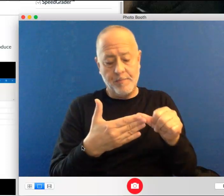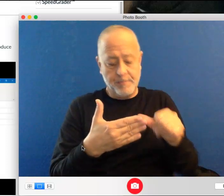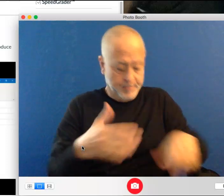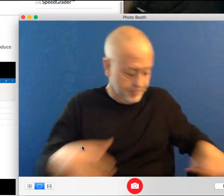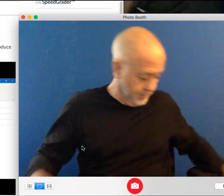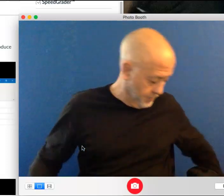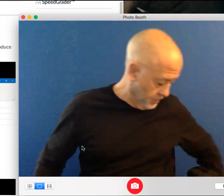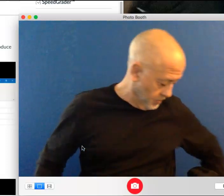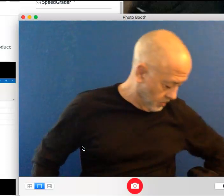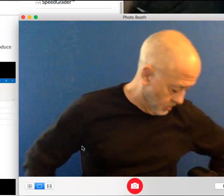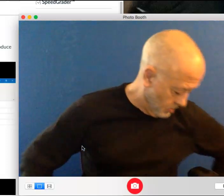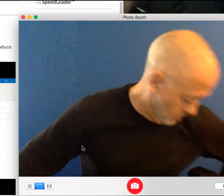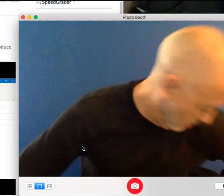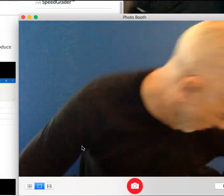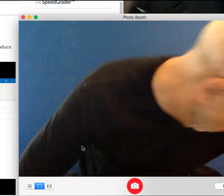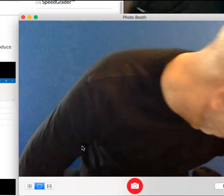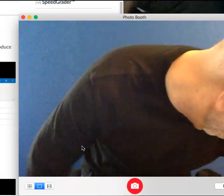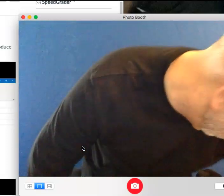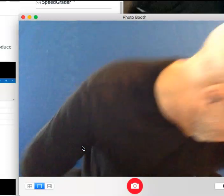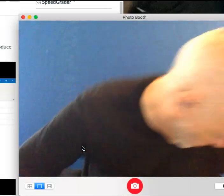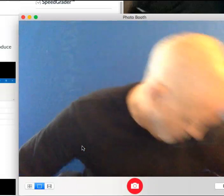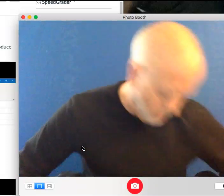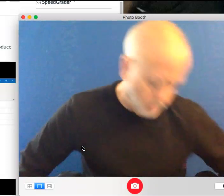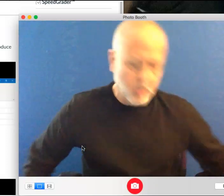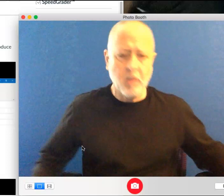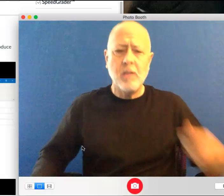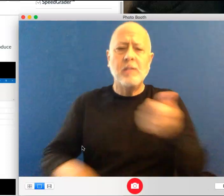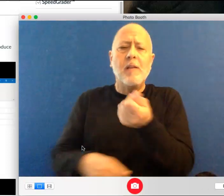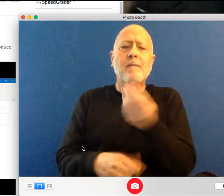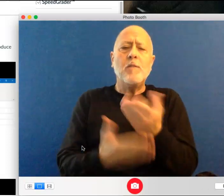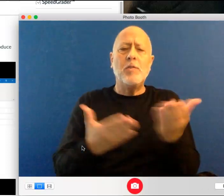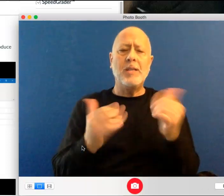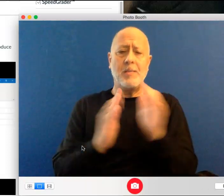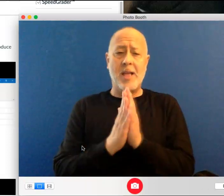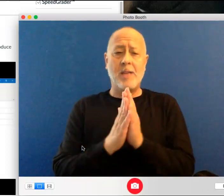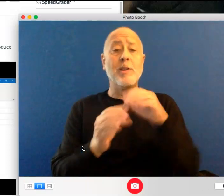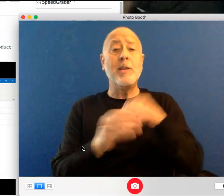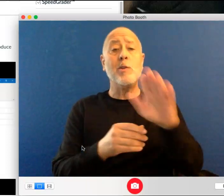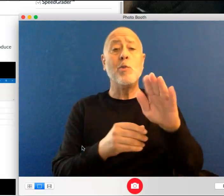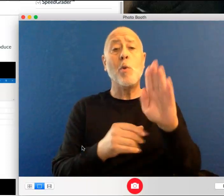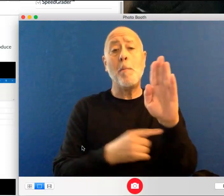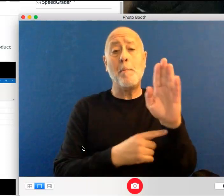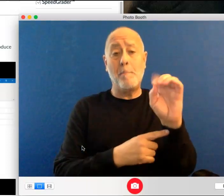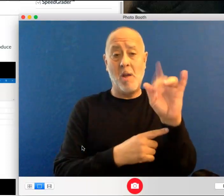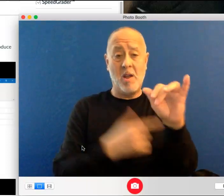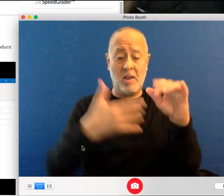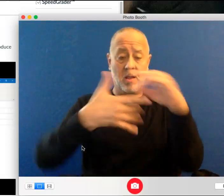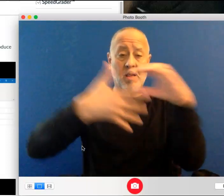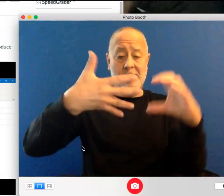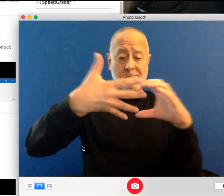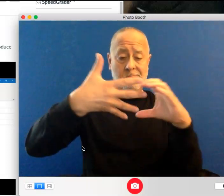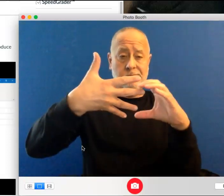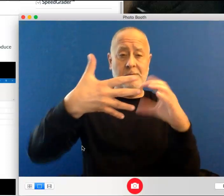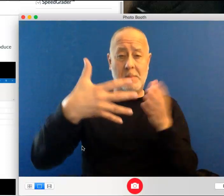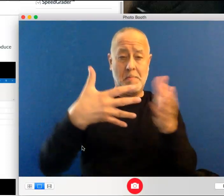So next we have our body. There were a couple of things I'm asking for you to have in your body or the main part of your email.